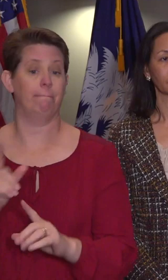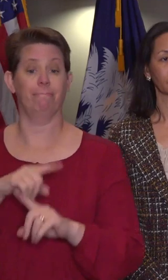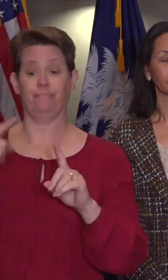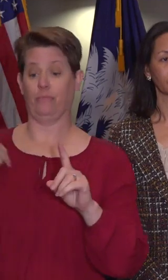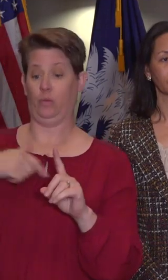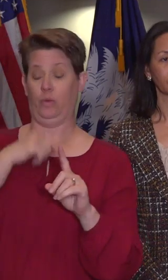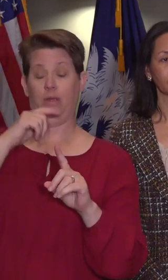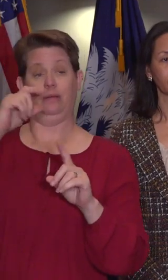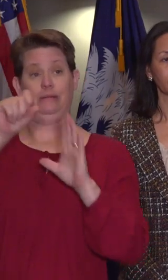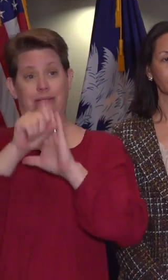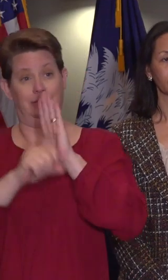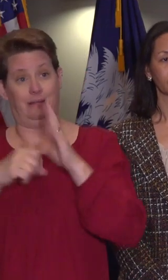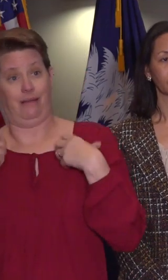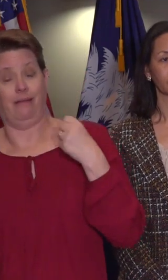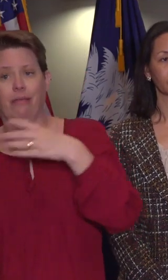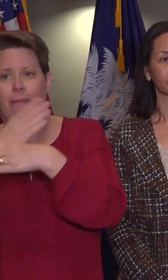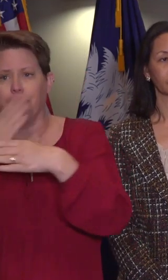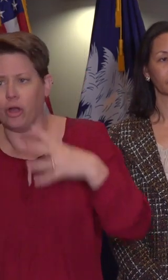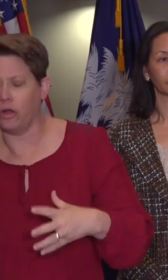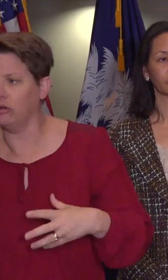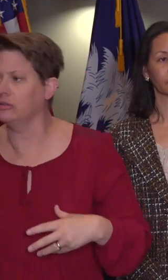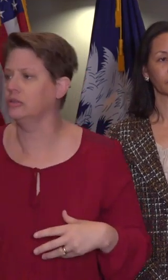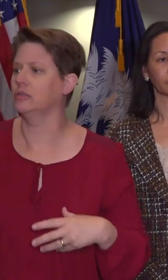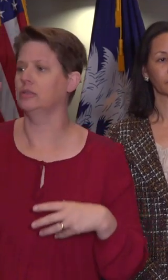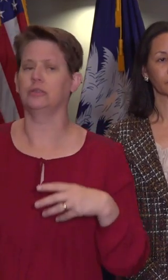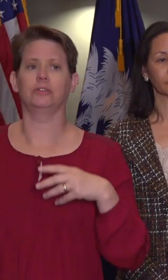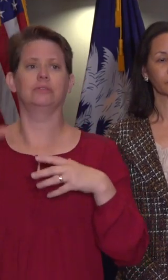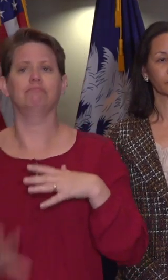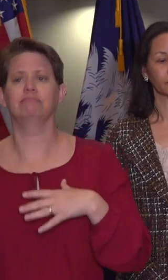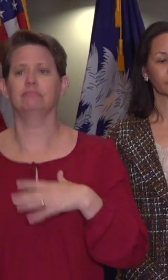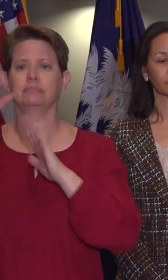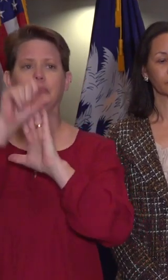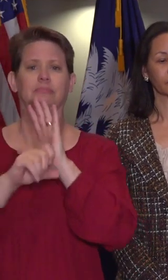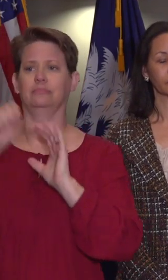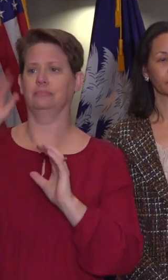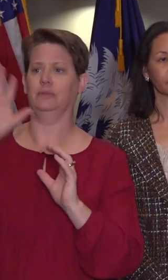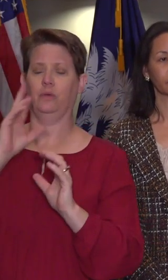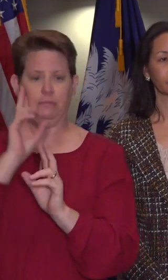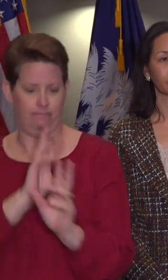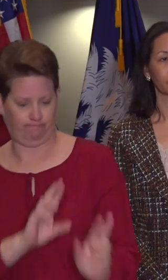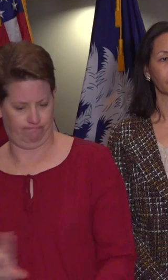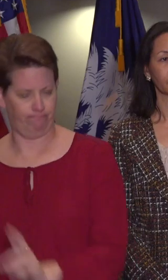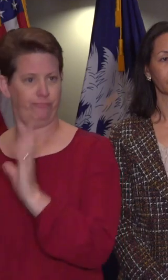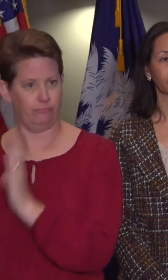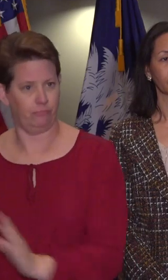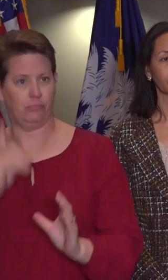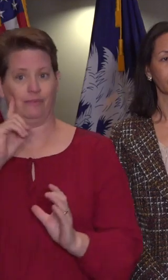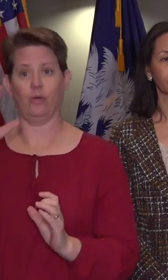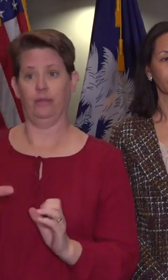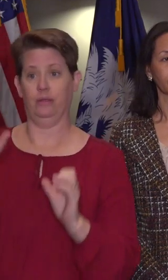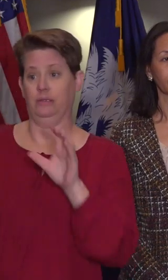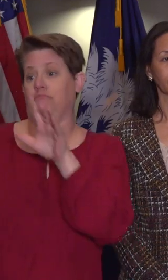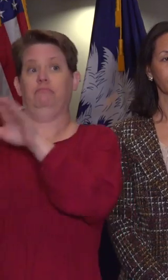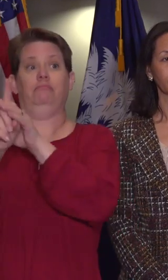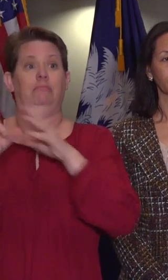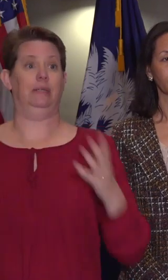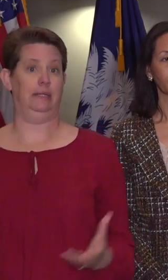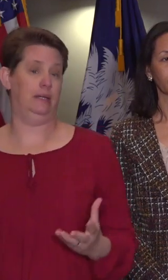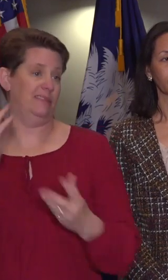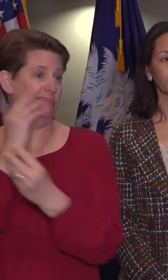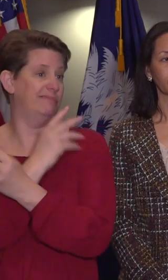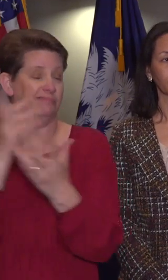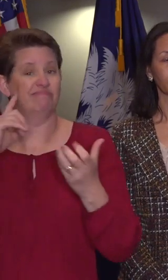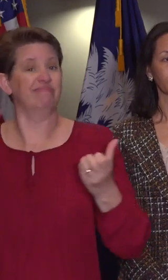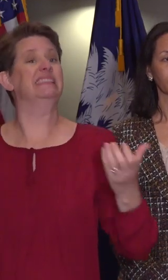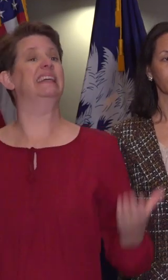public health officials around the state, have been preparing for the introduction of COVID-19 in our state. It is here, and